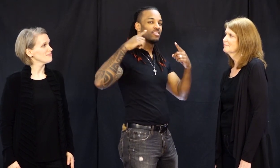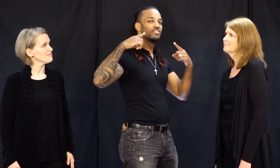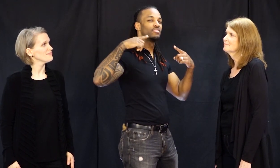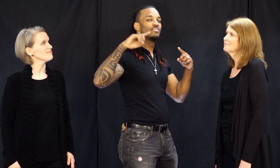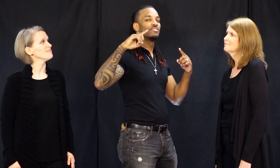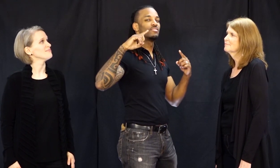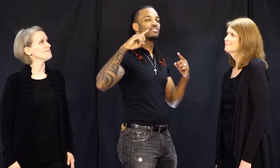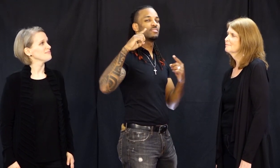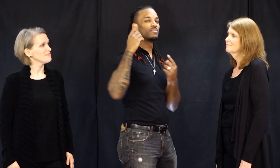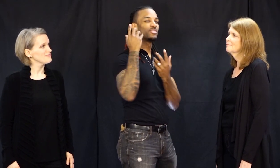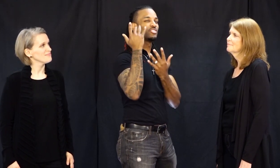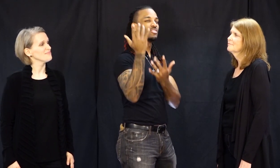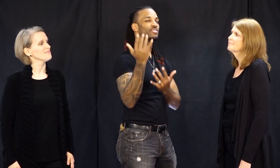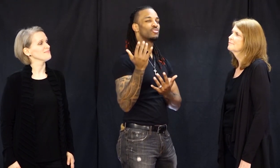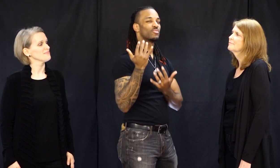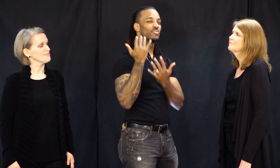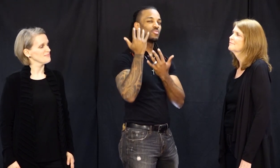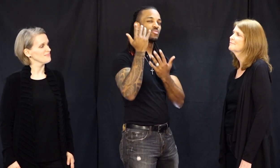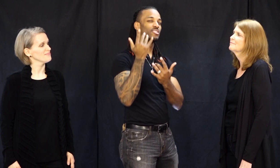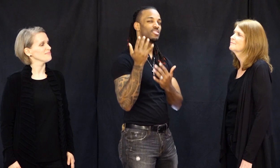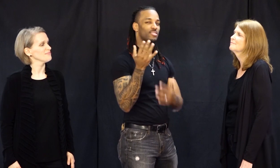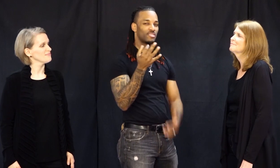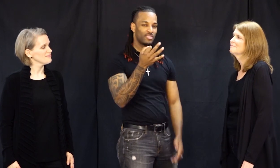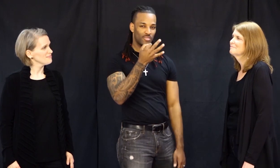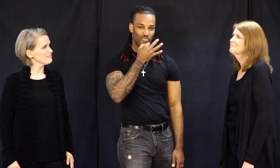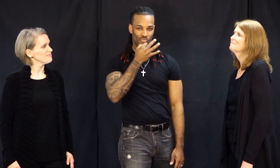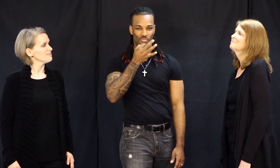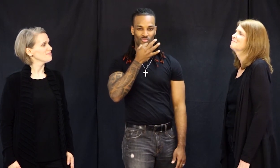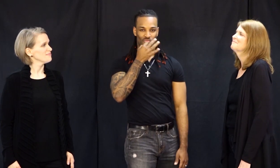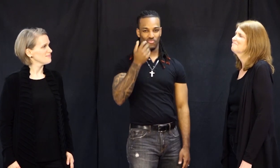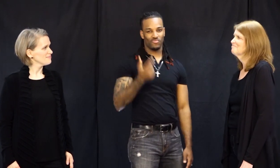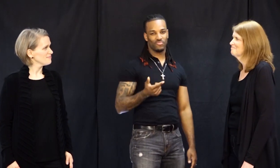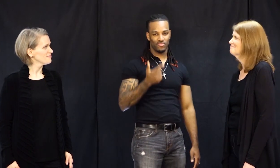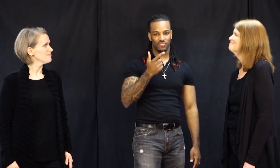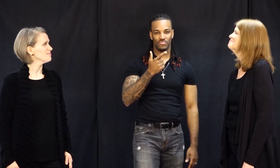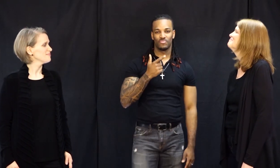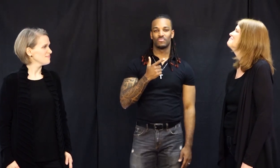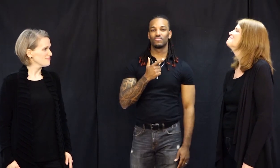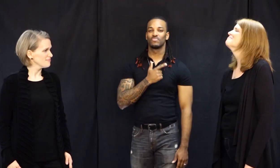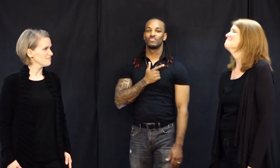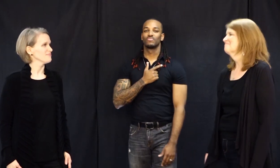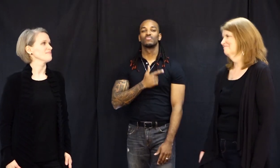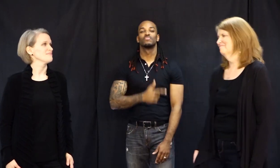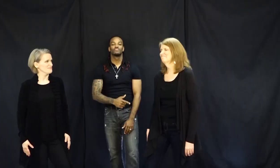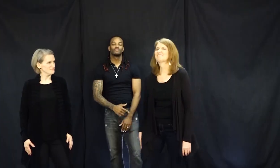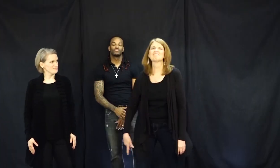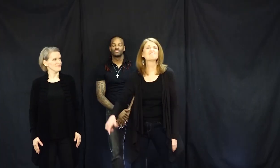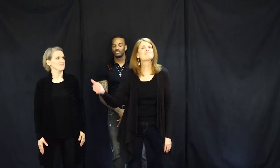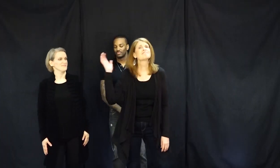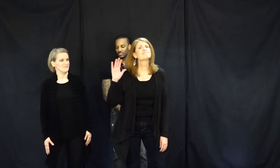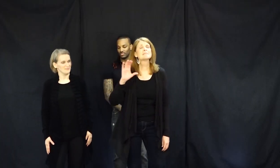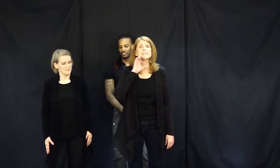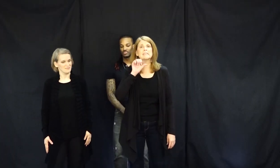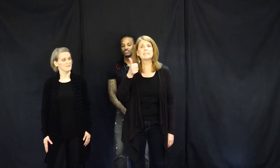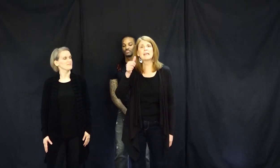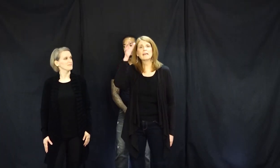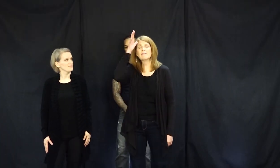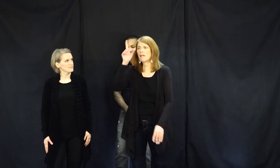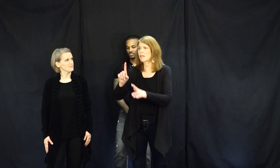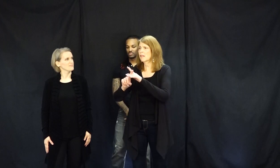done, but just you wait, just you wait. When he was 10, his father split, full of